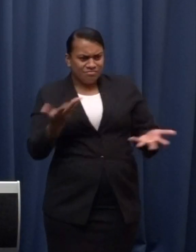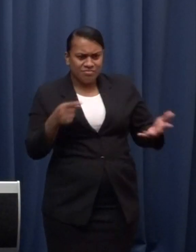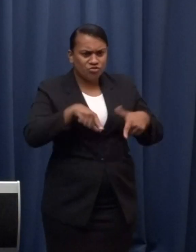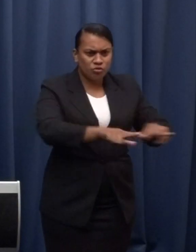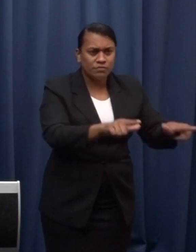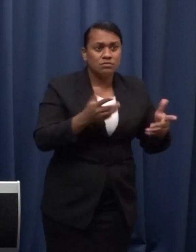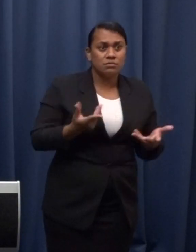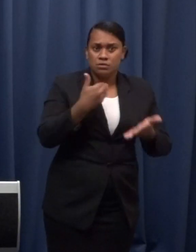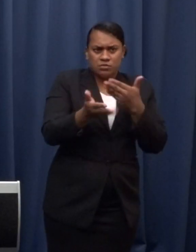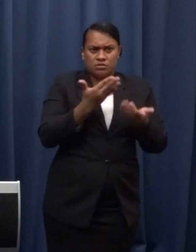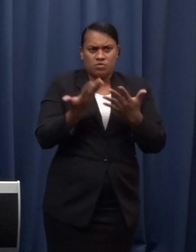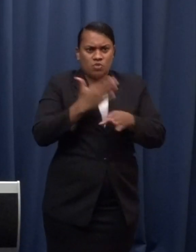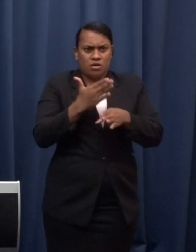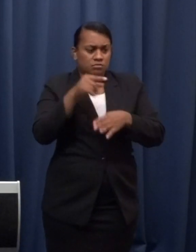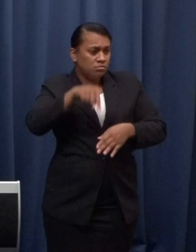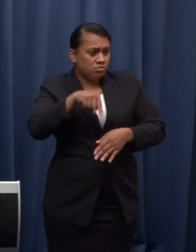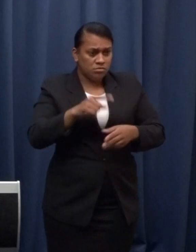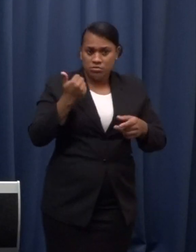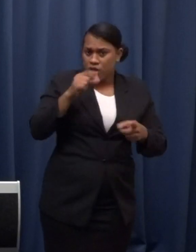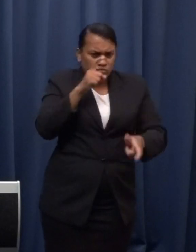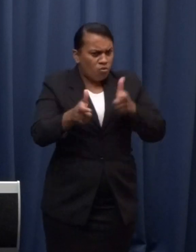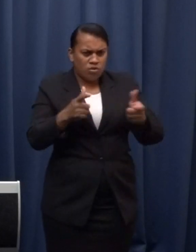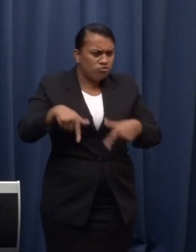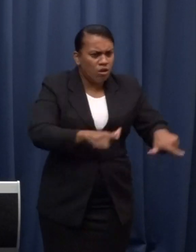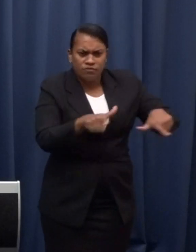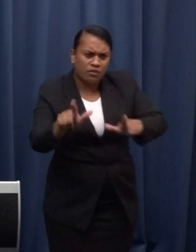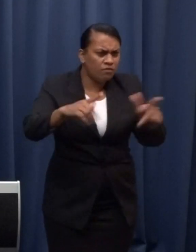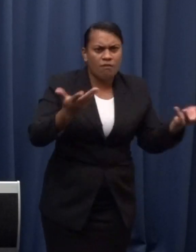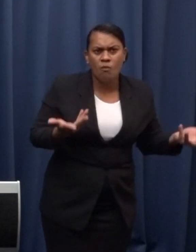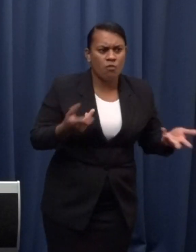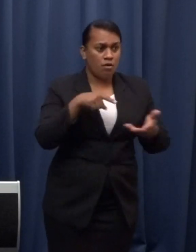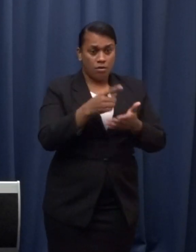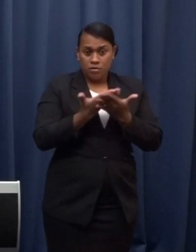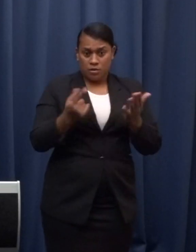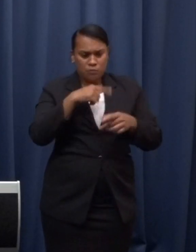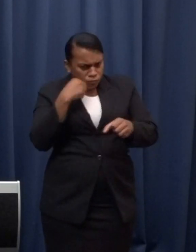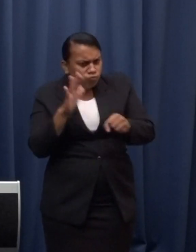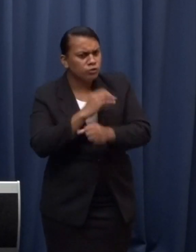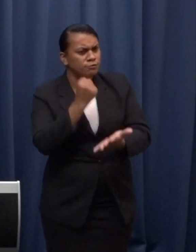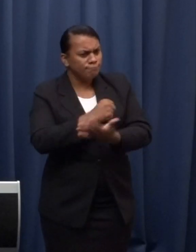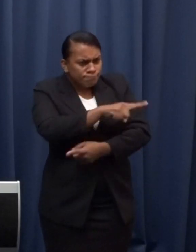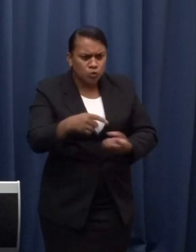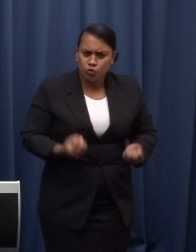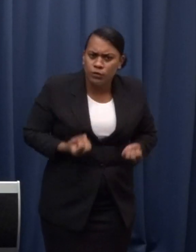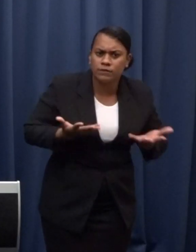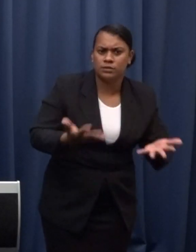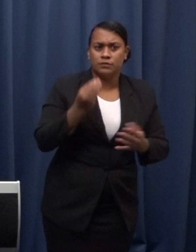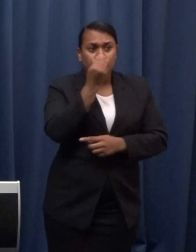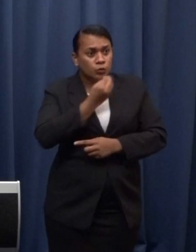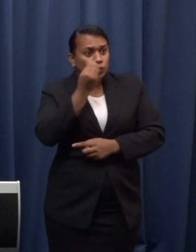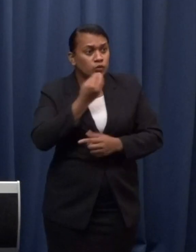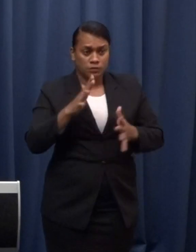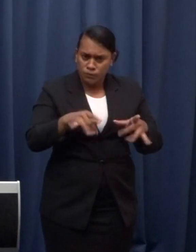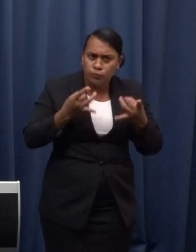these essential services, we will ensure the supply of food will continue to be available. In